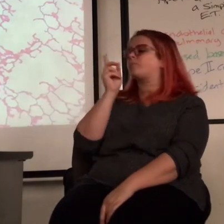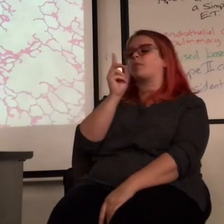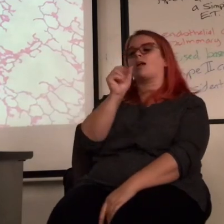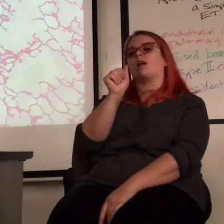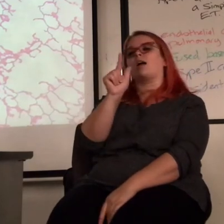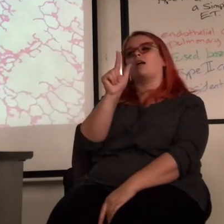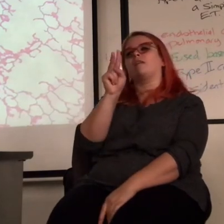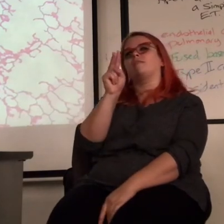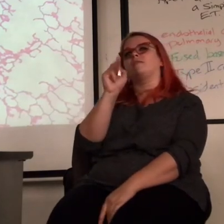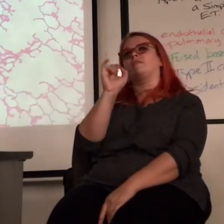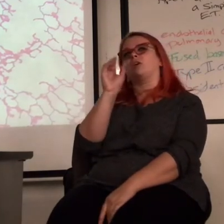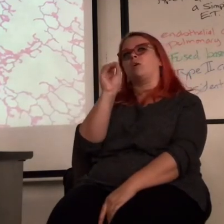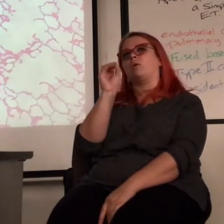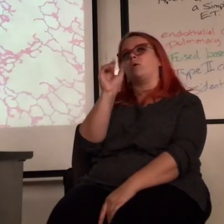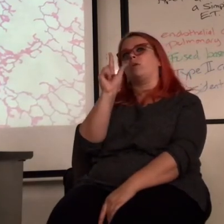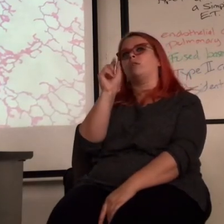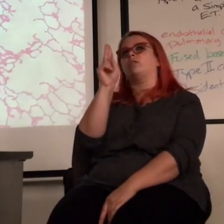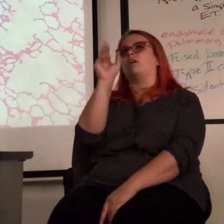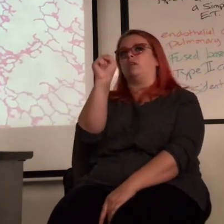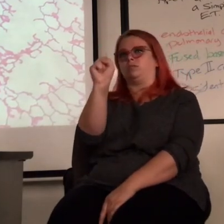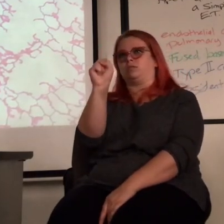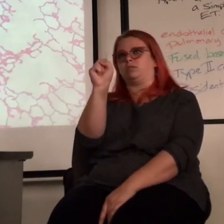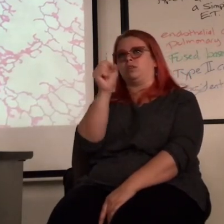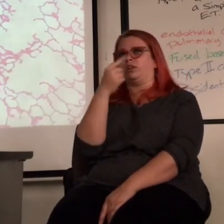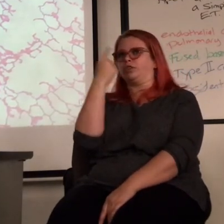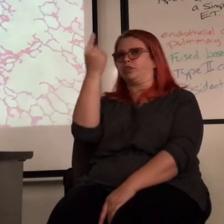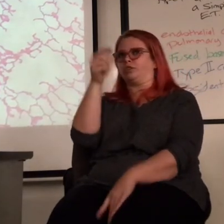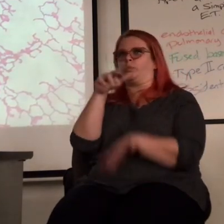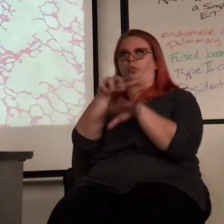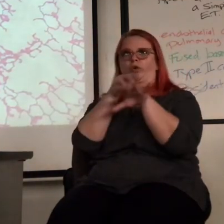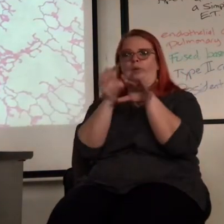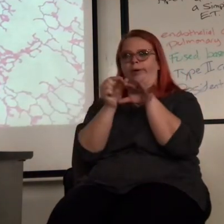Alveolus. Just one tiny grape.